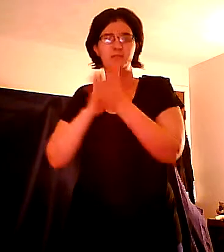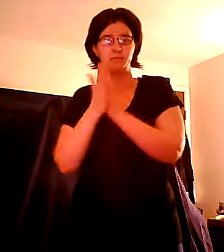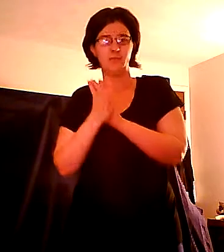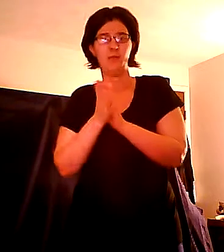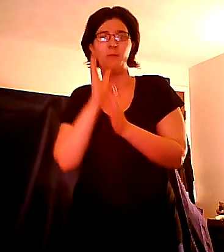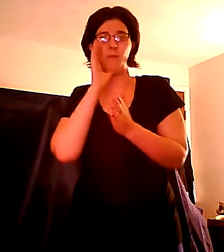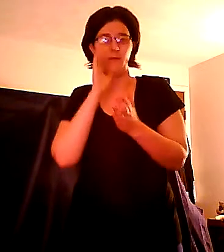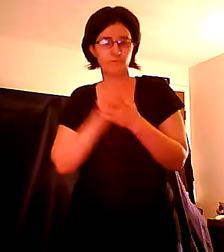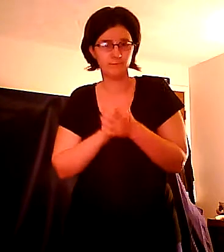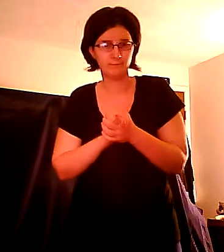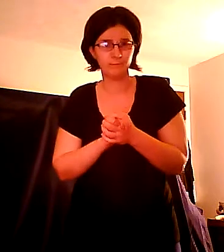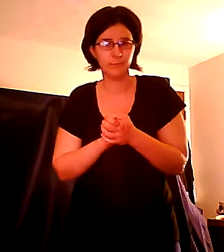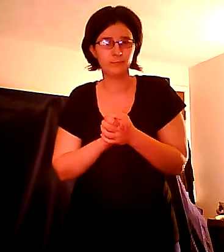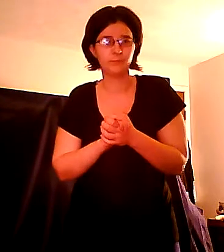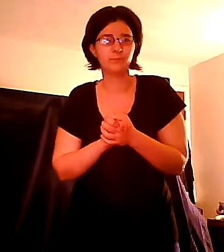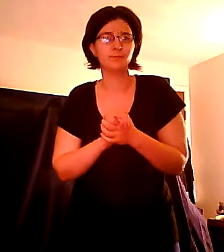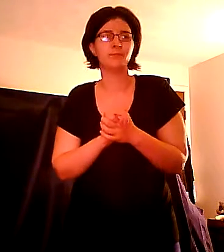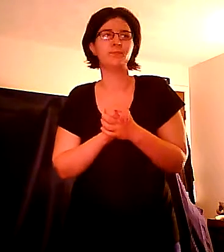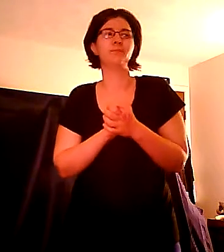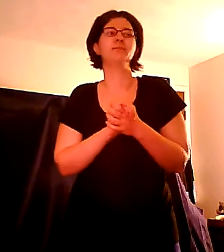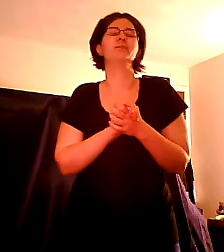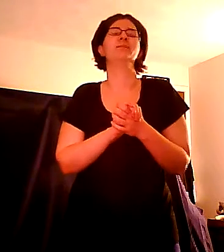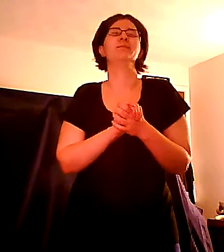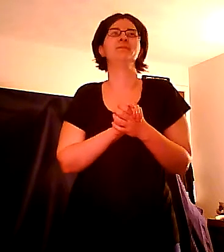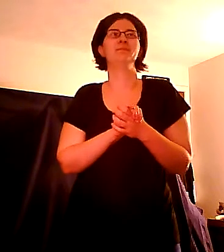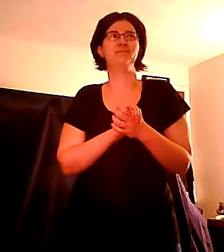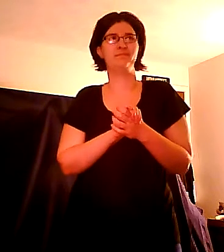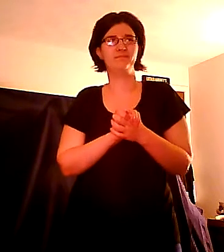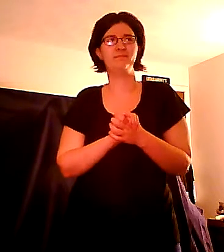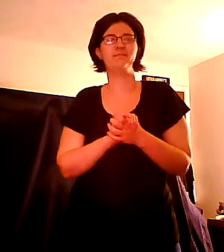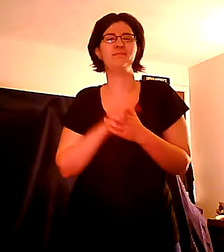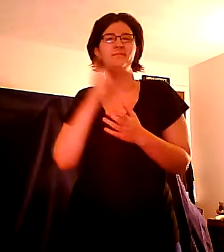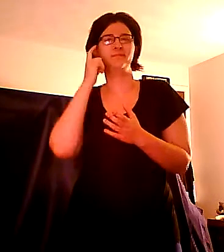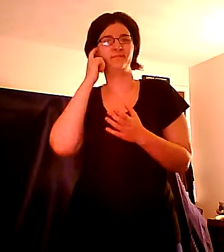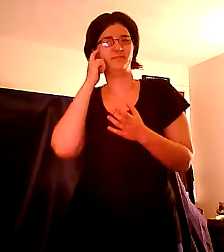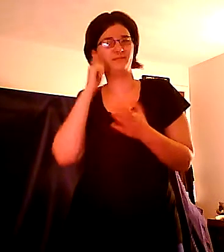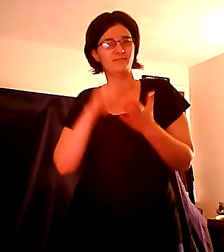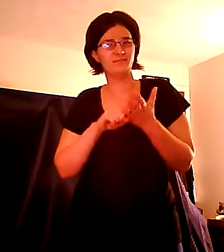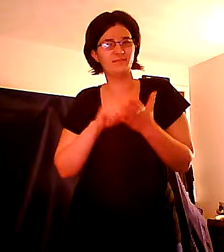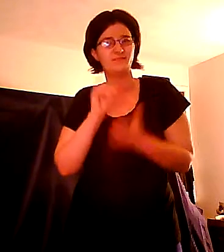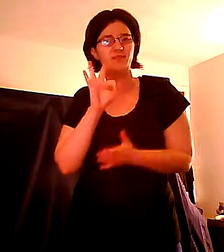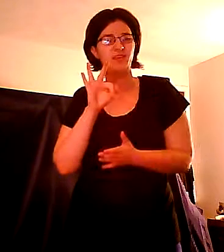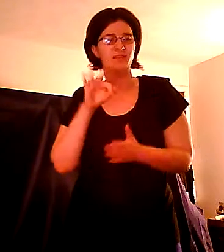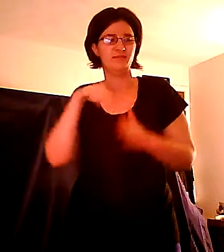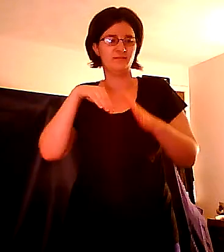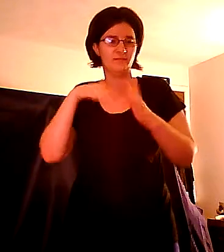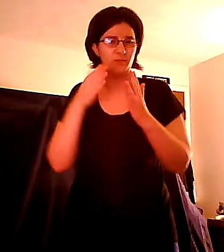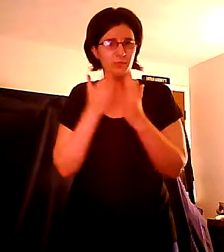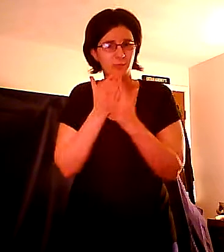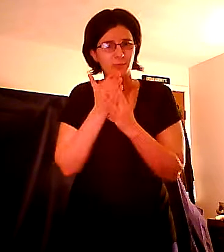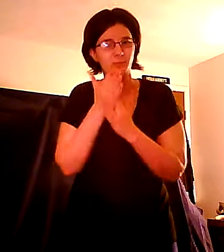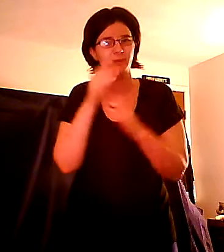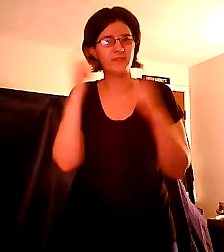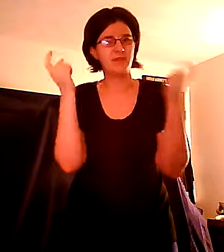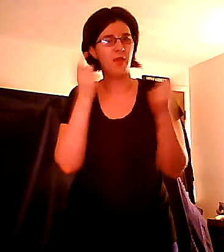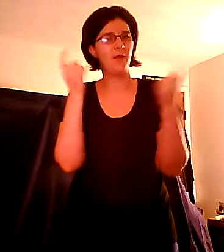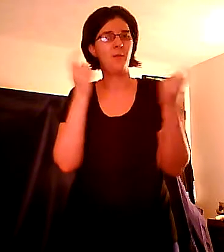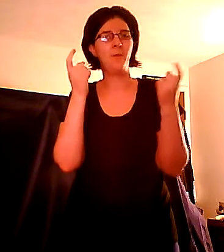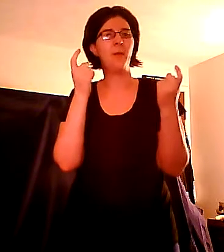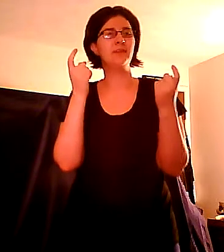Well, my dream of becoming a teacher will not come to pass. So I talk. I had to come up with a plan to figure these things